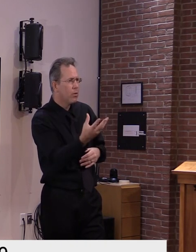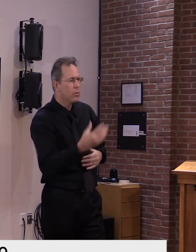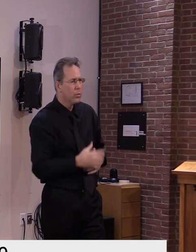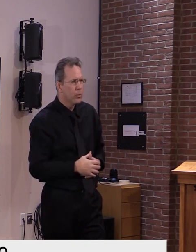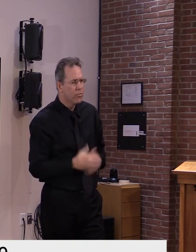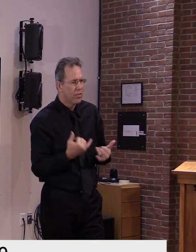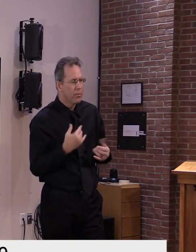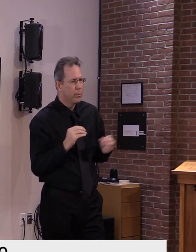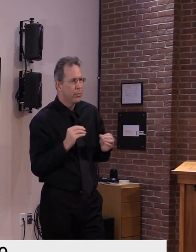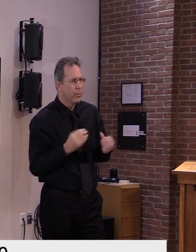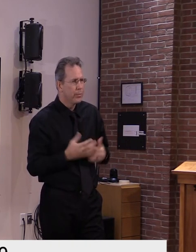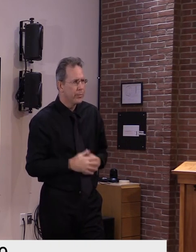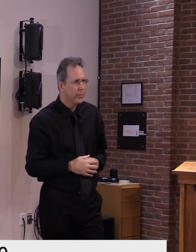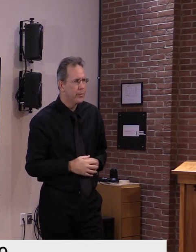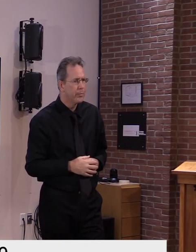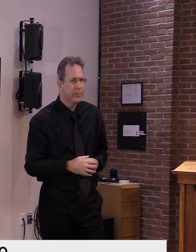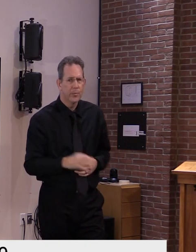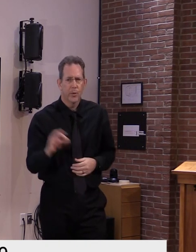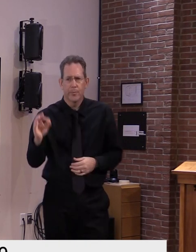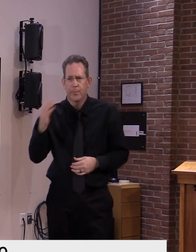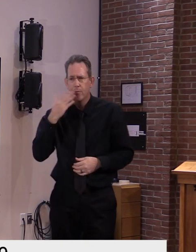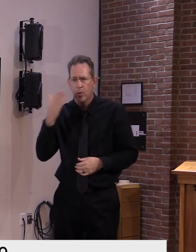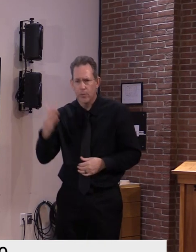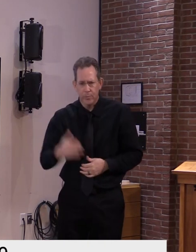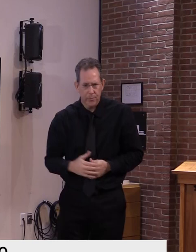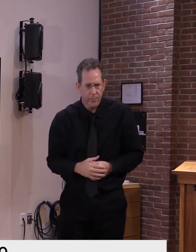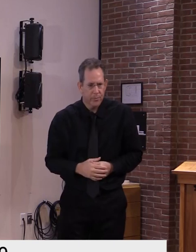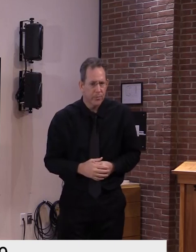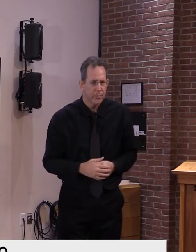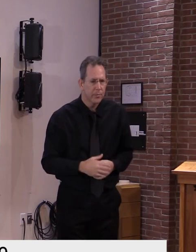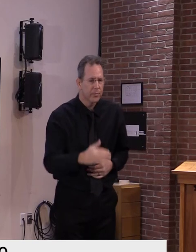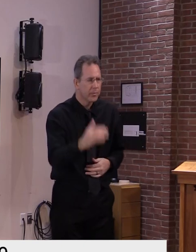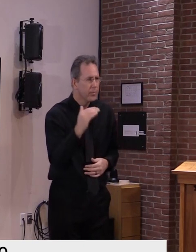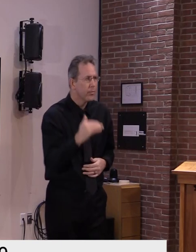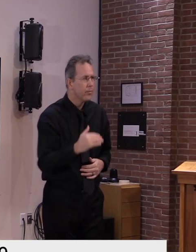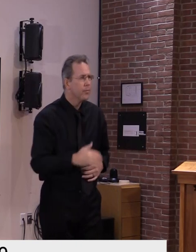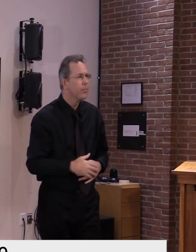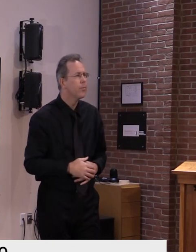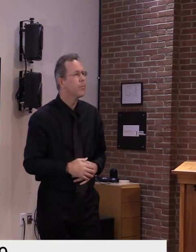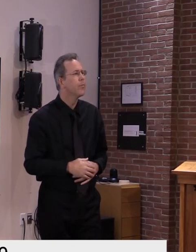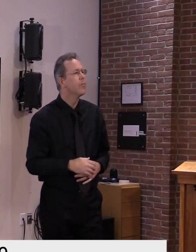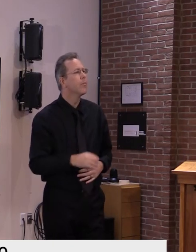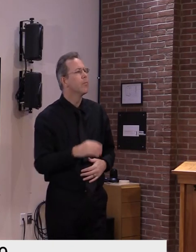And I'm all set, thanks. Thank you. Joe, Barton Chronicle.